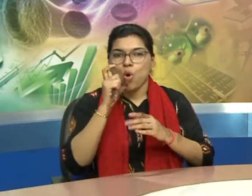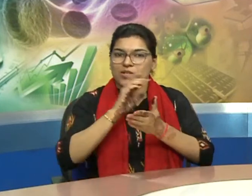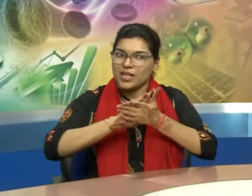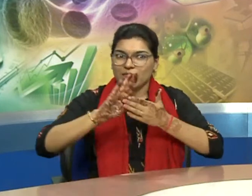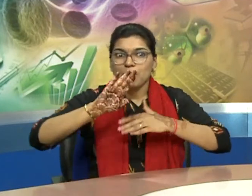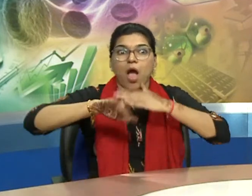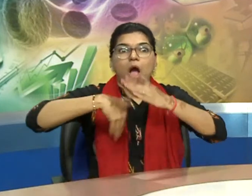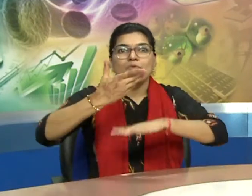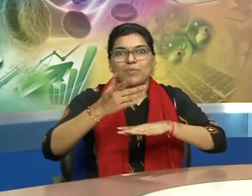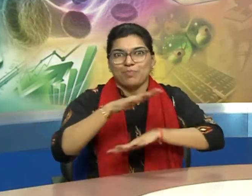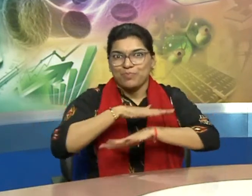Its